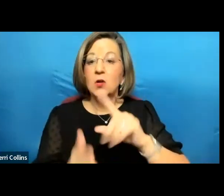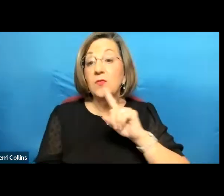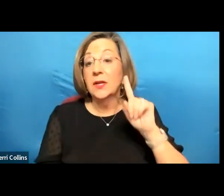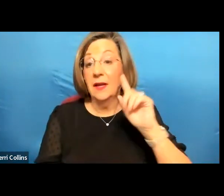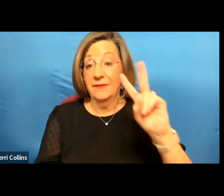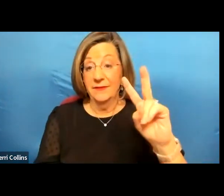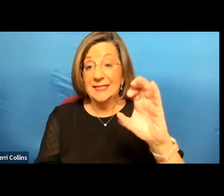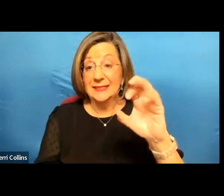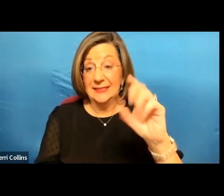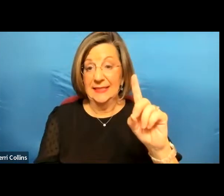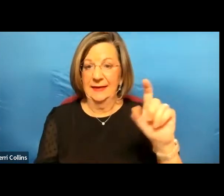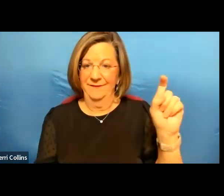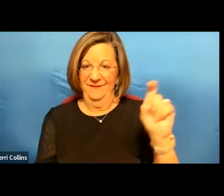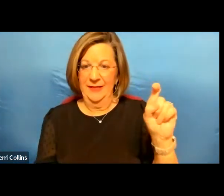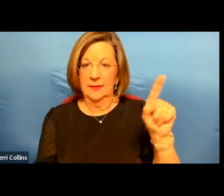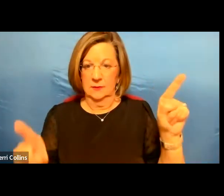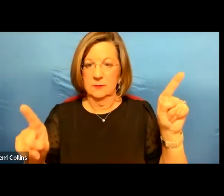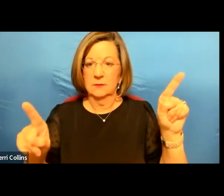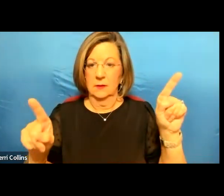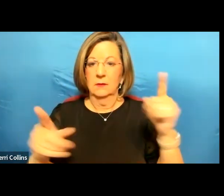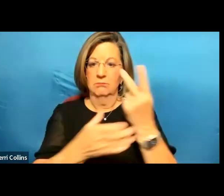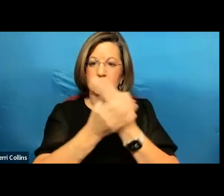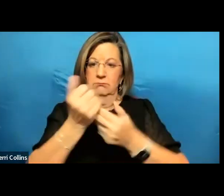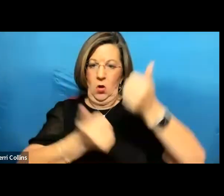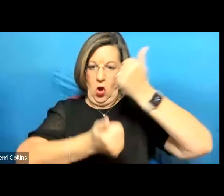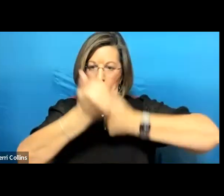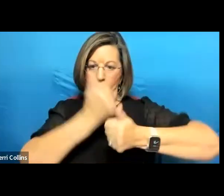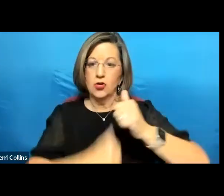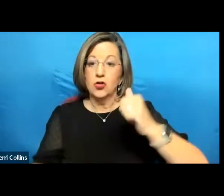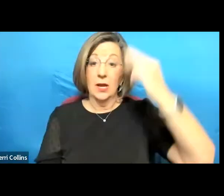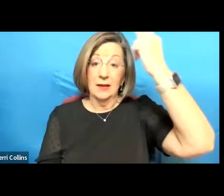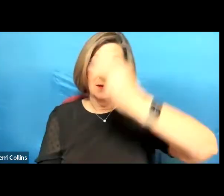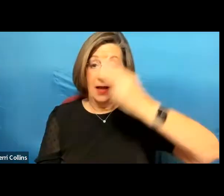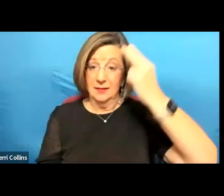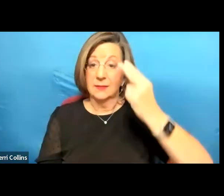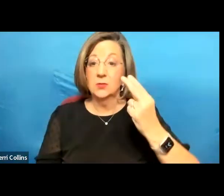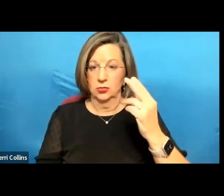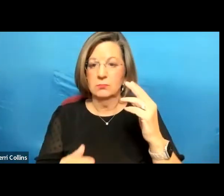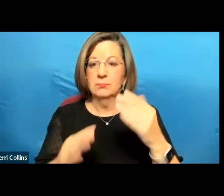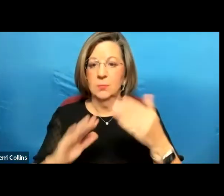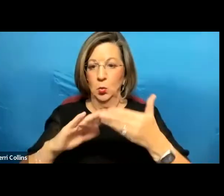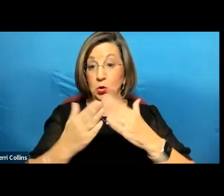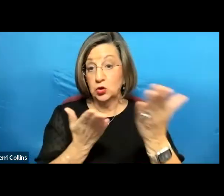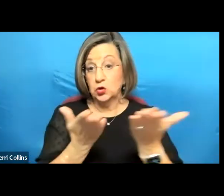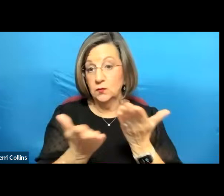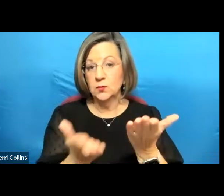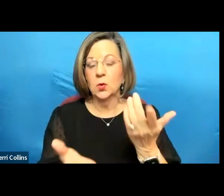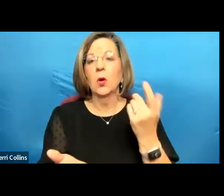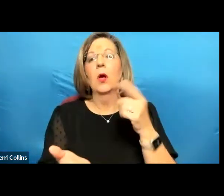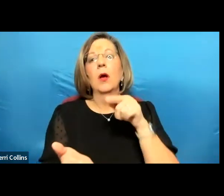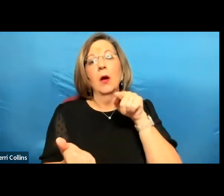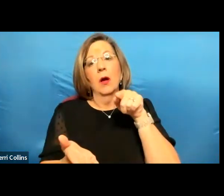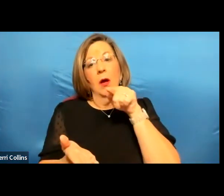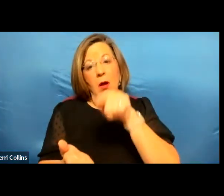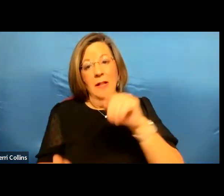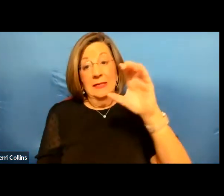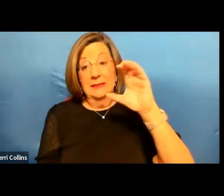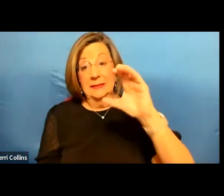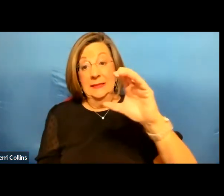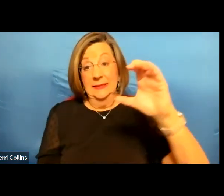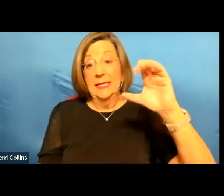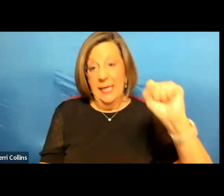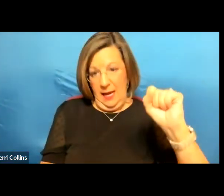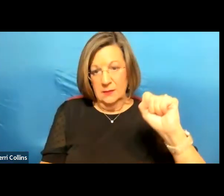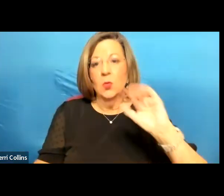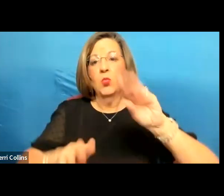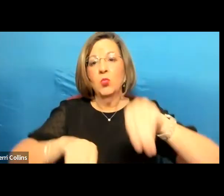and Valley Center for the Deaf, VCD. Both of those are under Catholic Community Services.